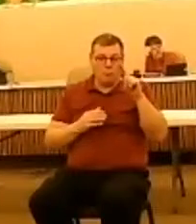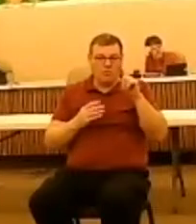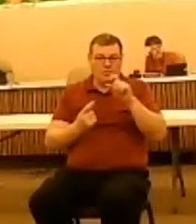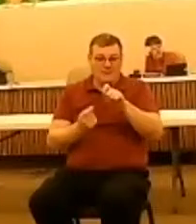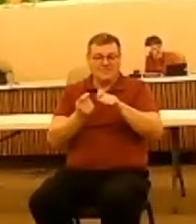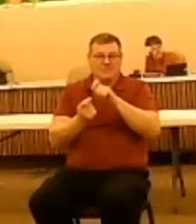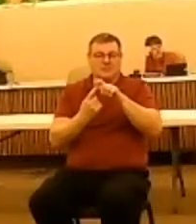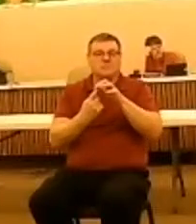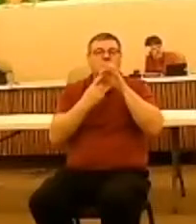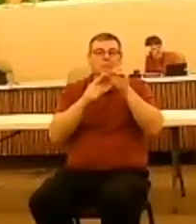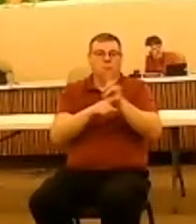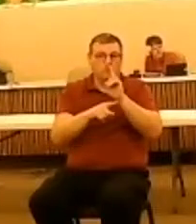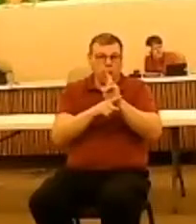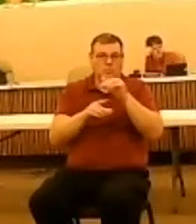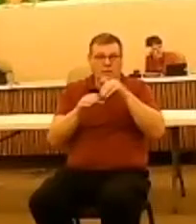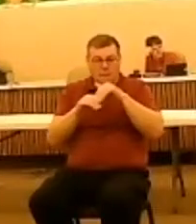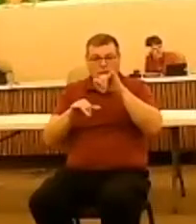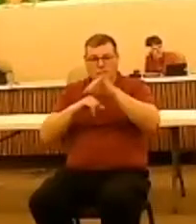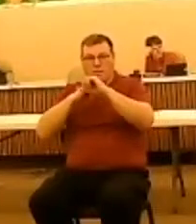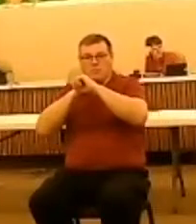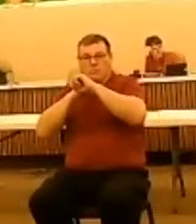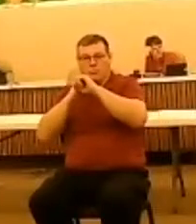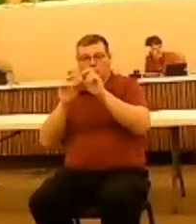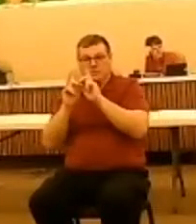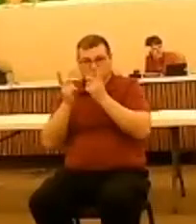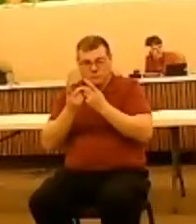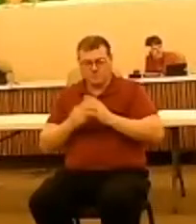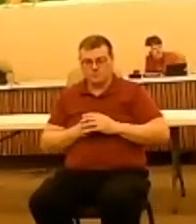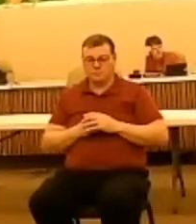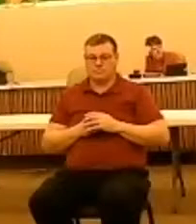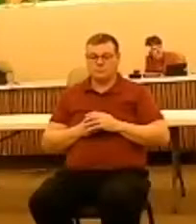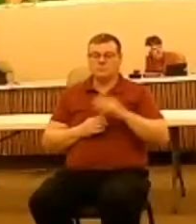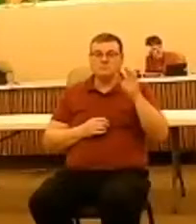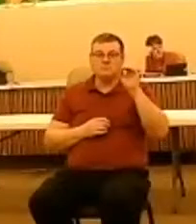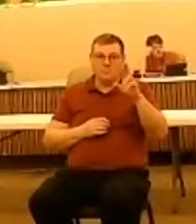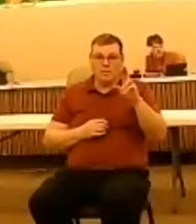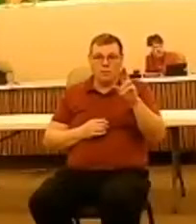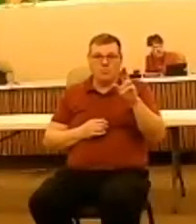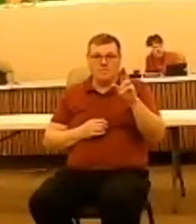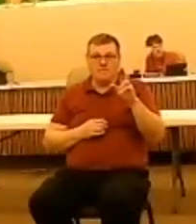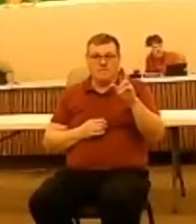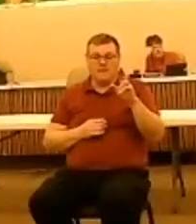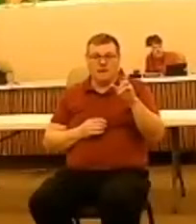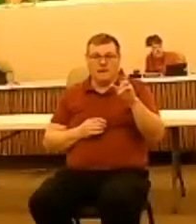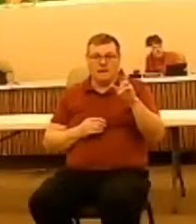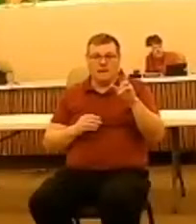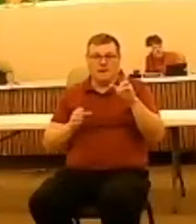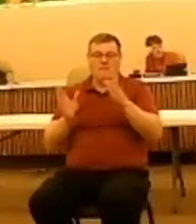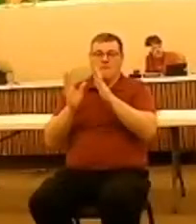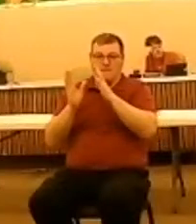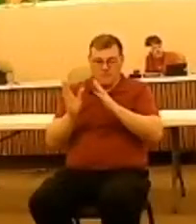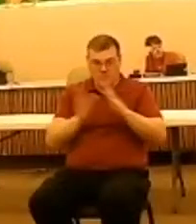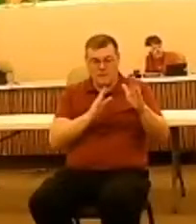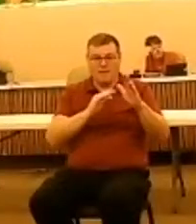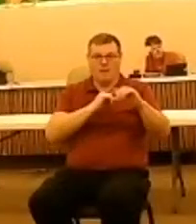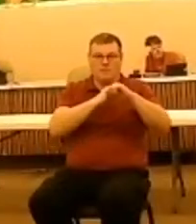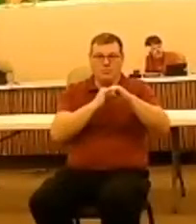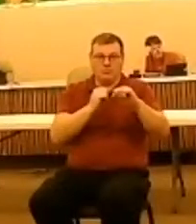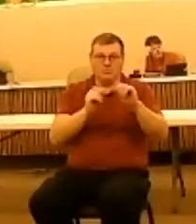special use permit in the commercial districts and or the planned commercial district.